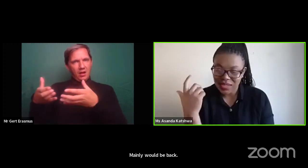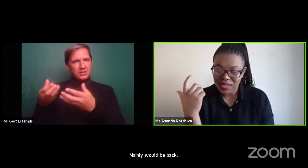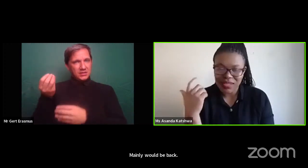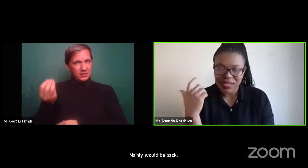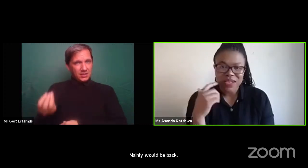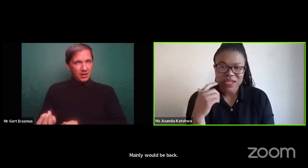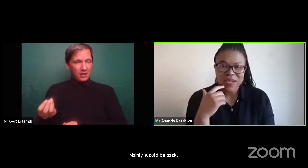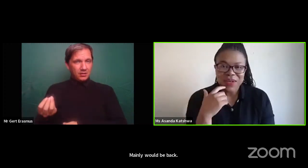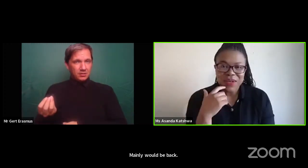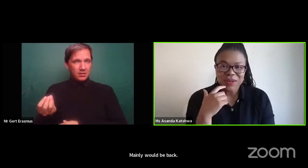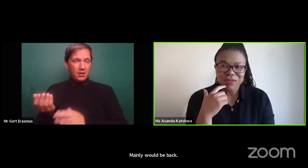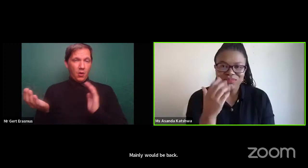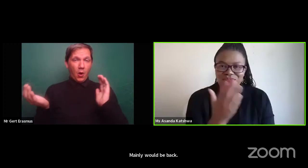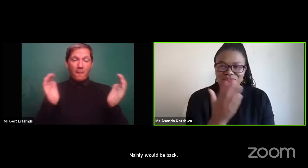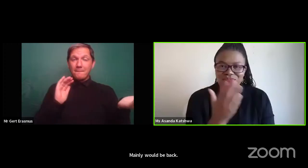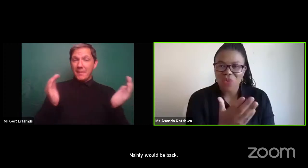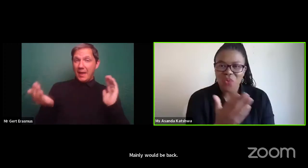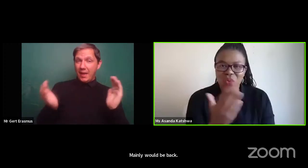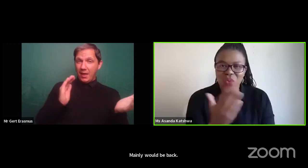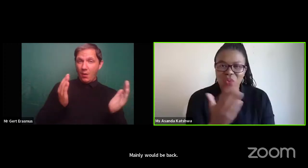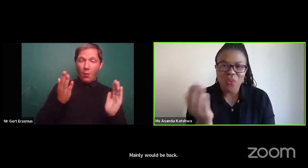white,